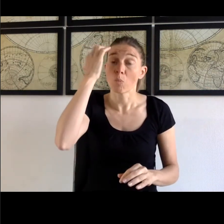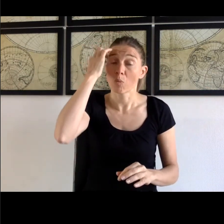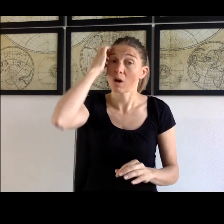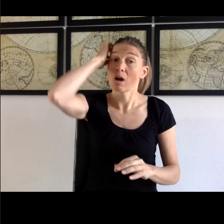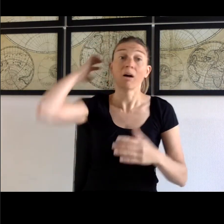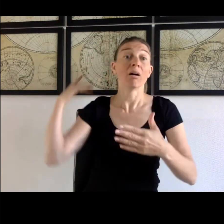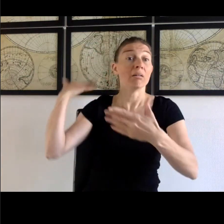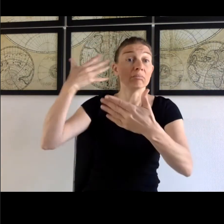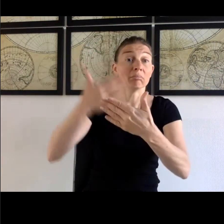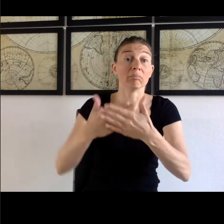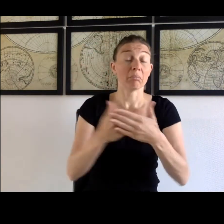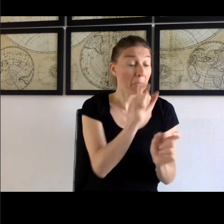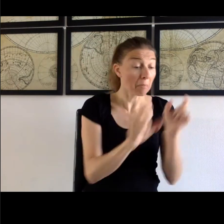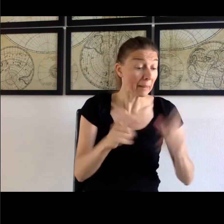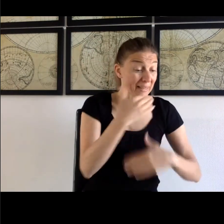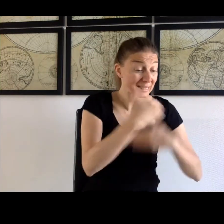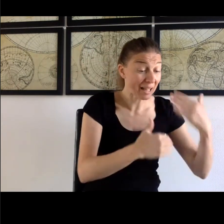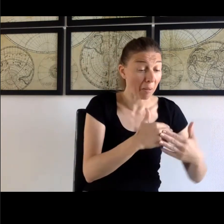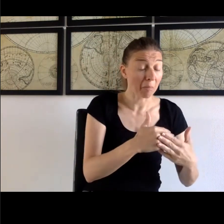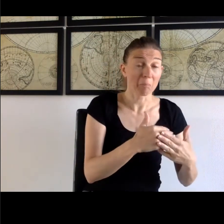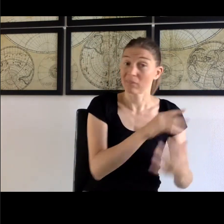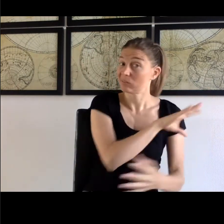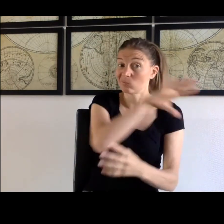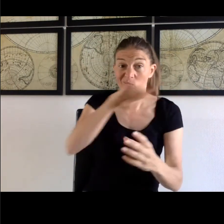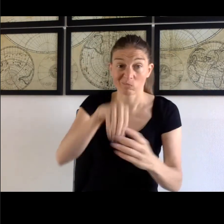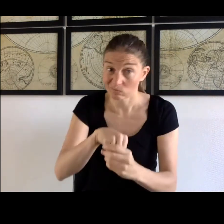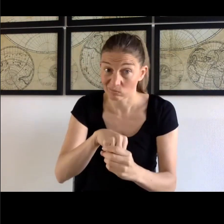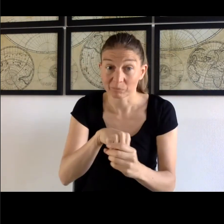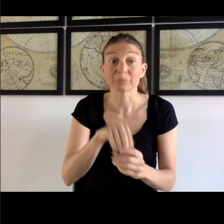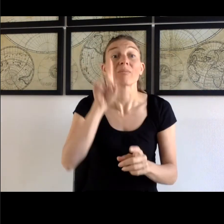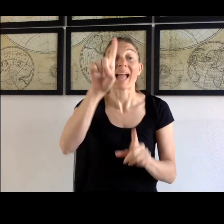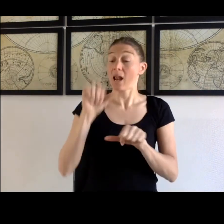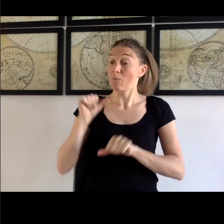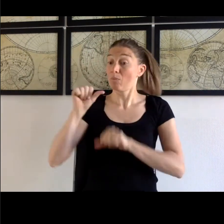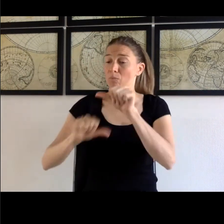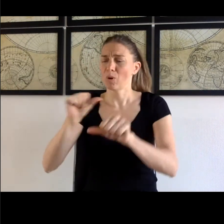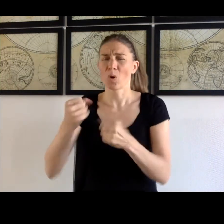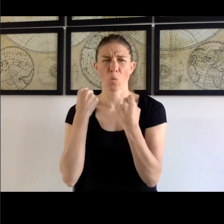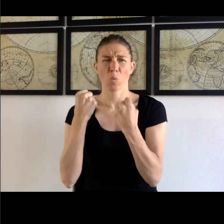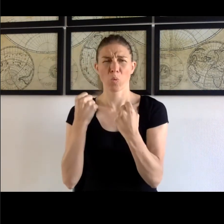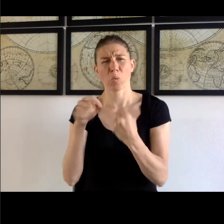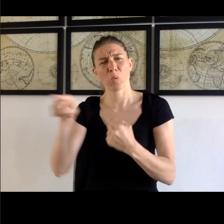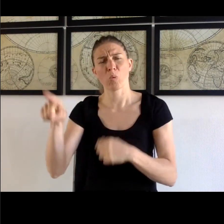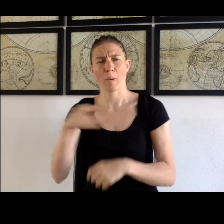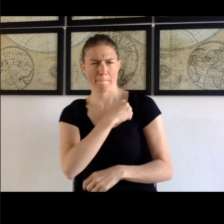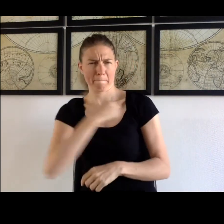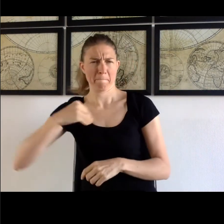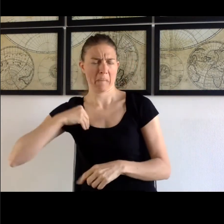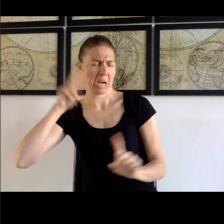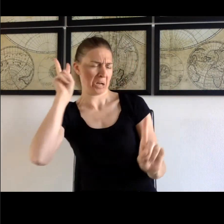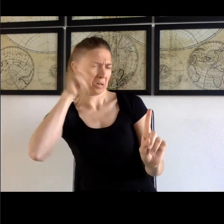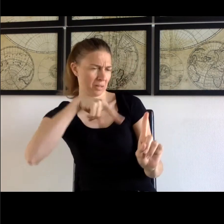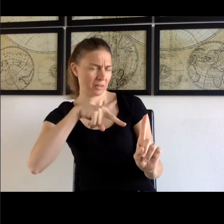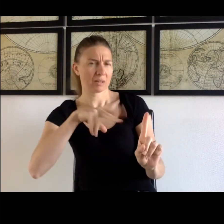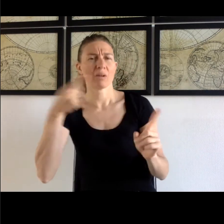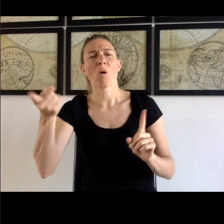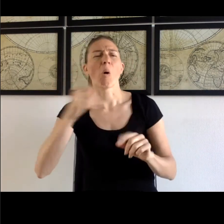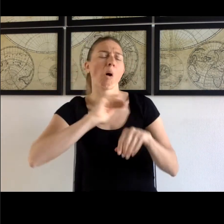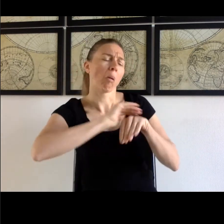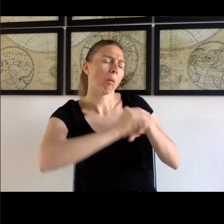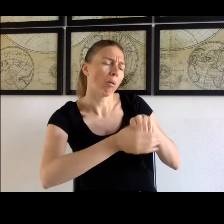impairment, based on a medical approach or based on a charity approach to disability, and instead look at